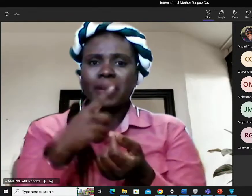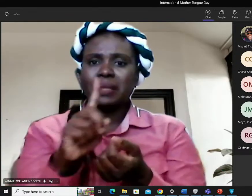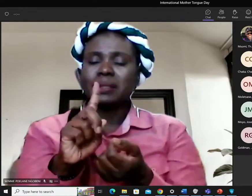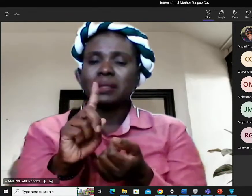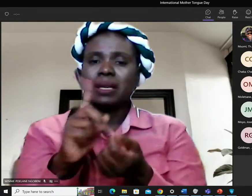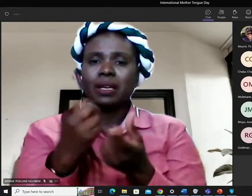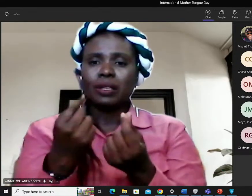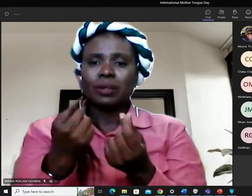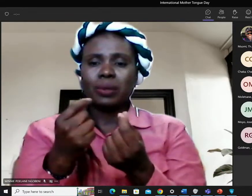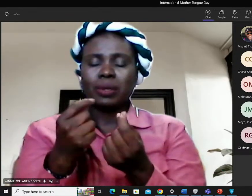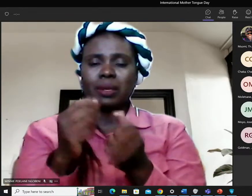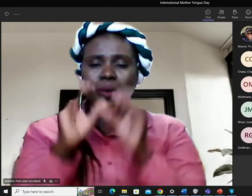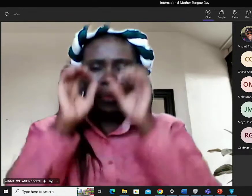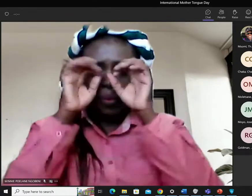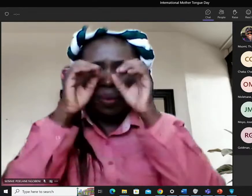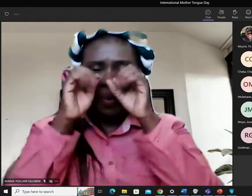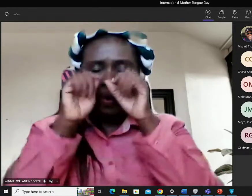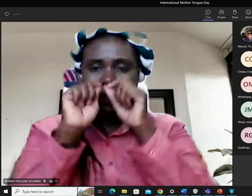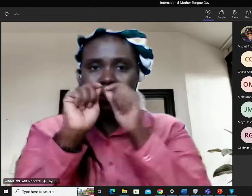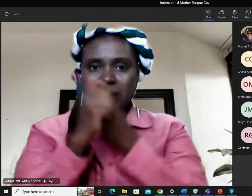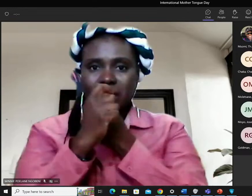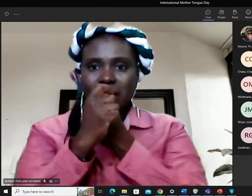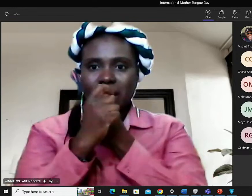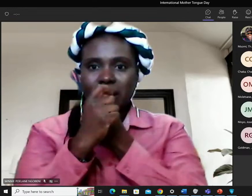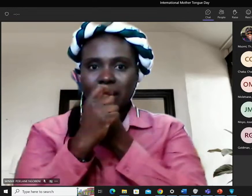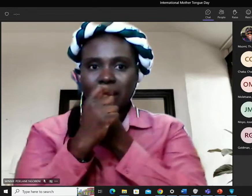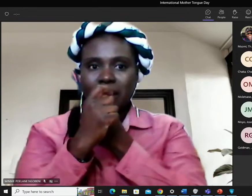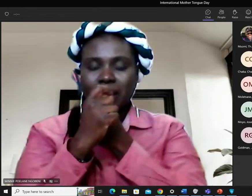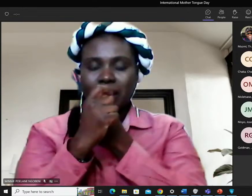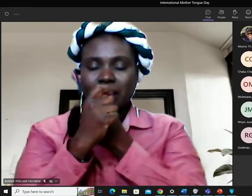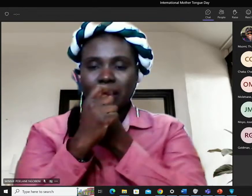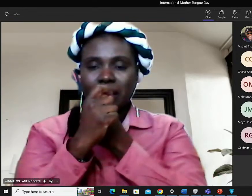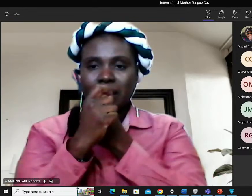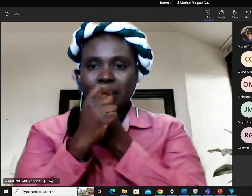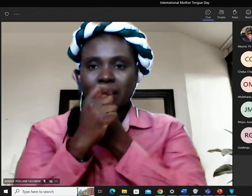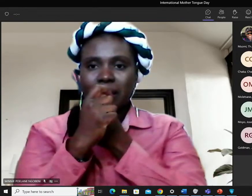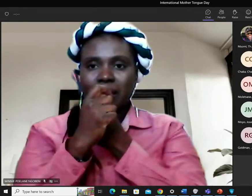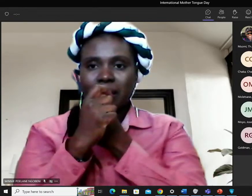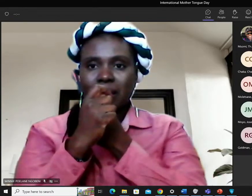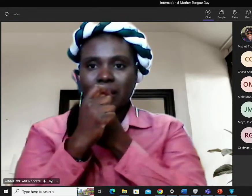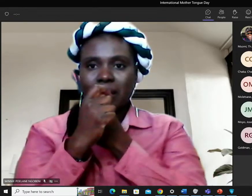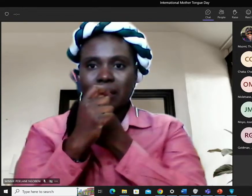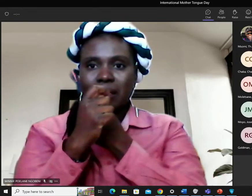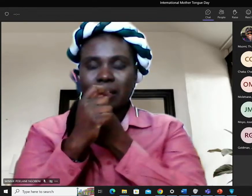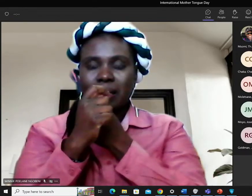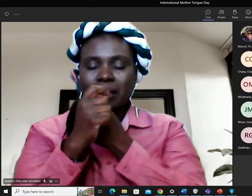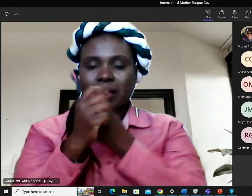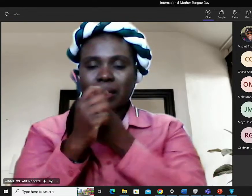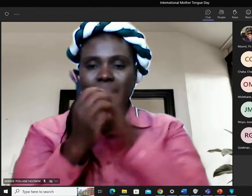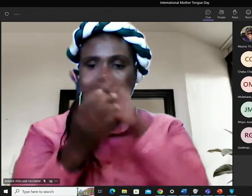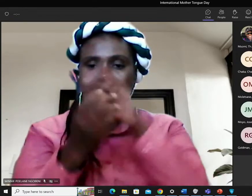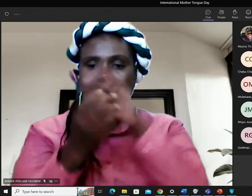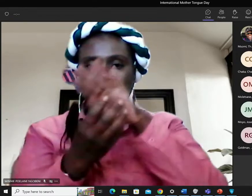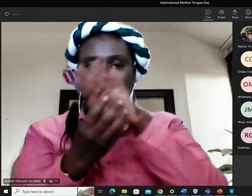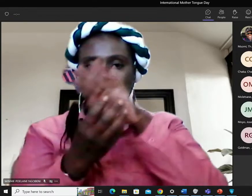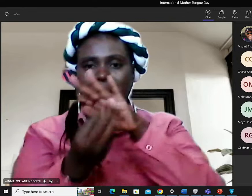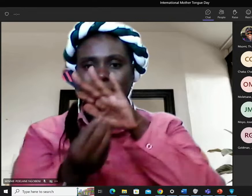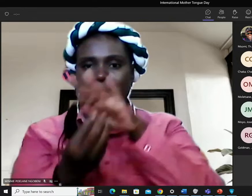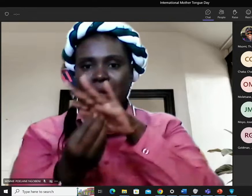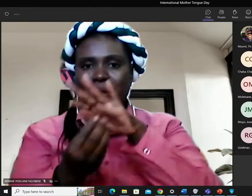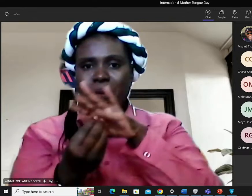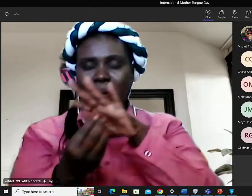Google Translate. Let's download that, install it onto